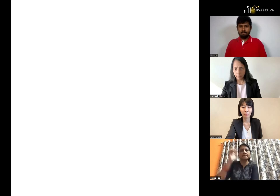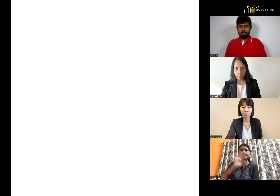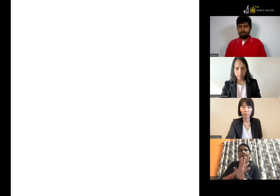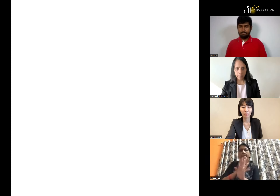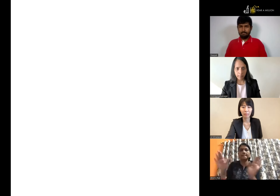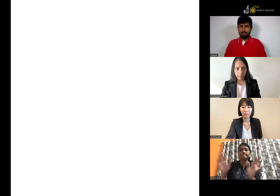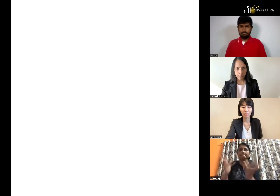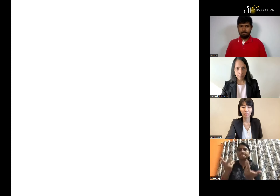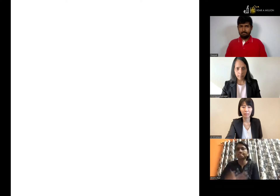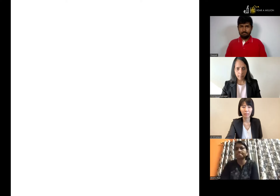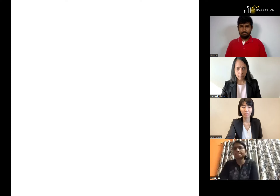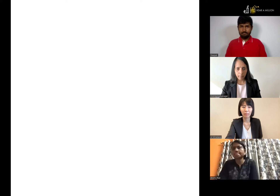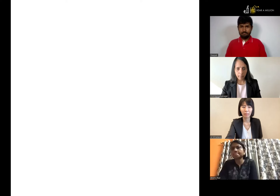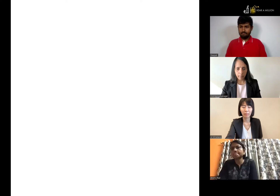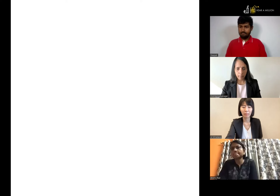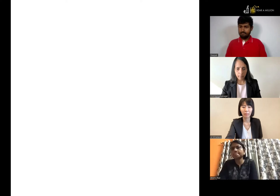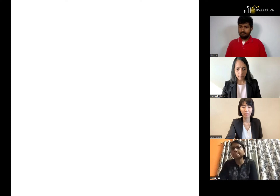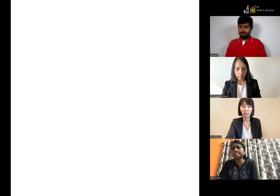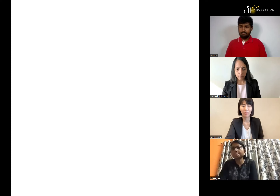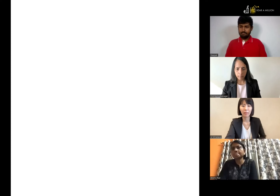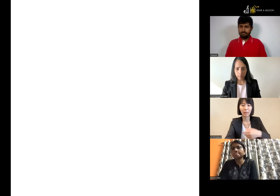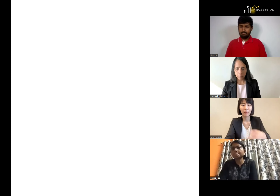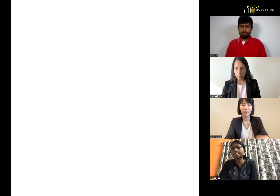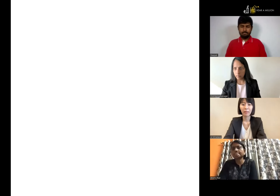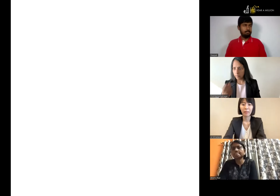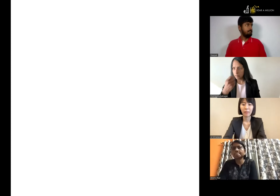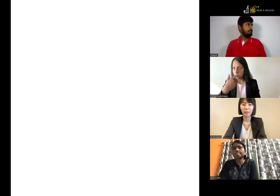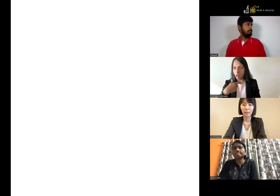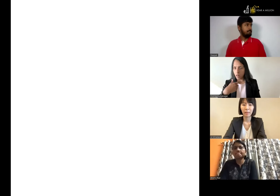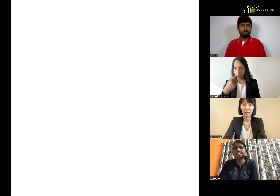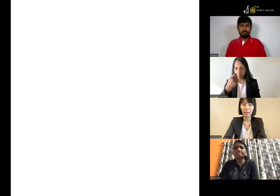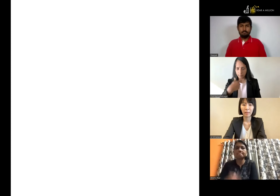So there is some screen showing on the